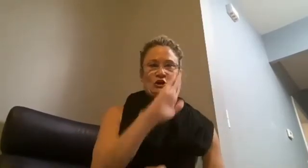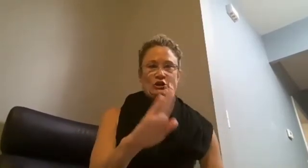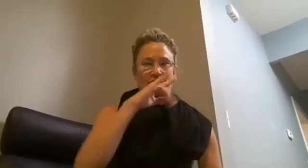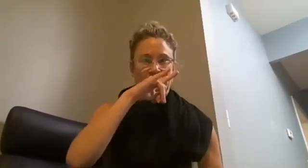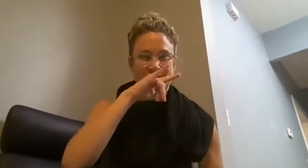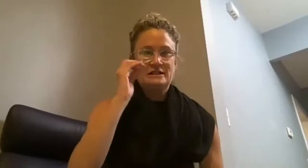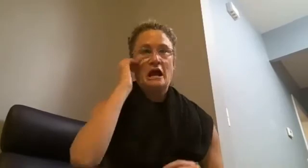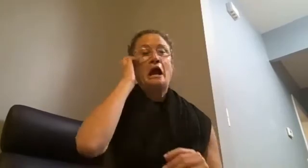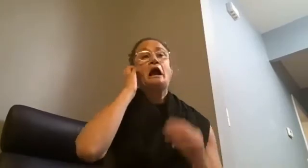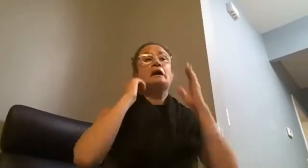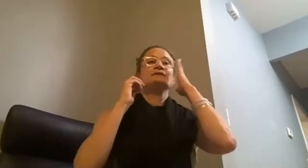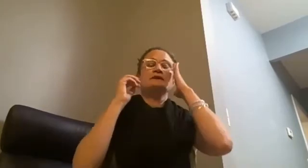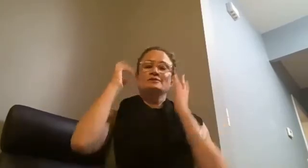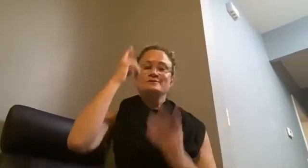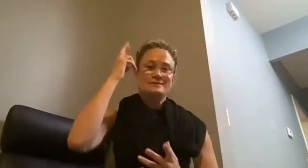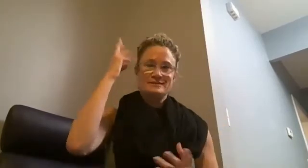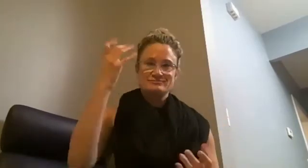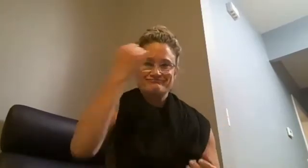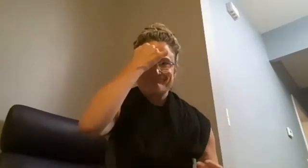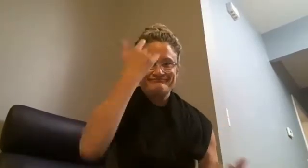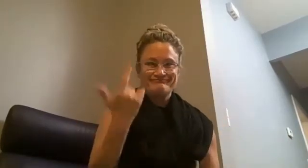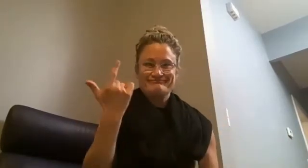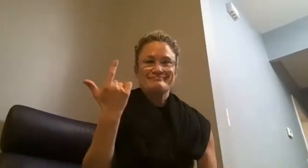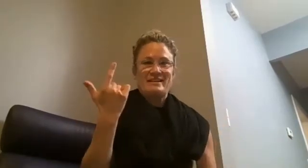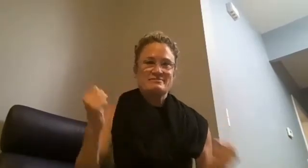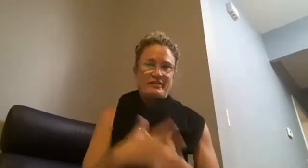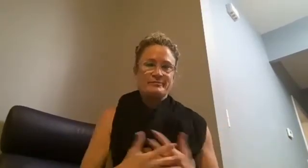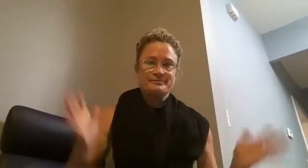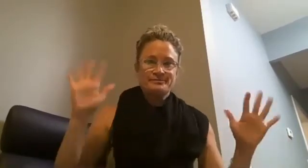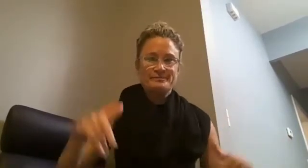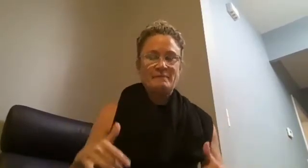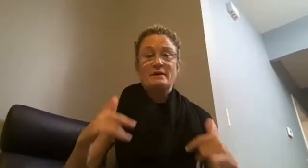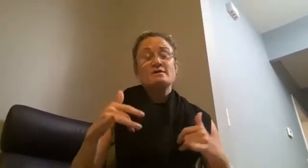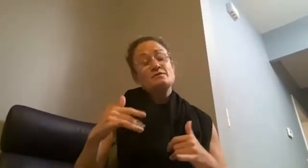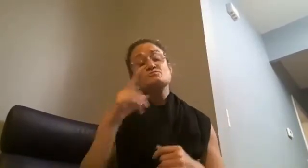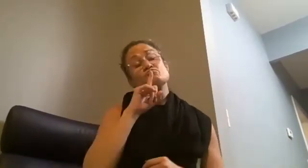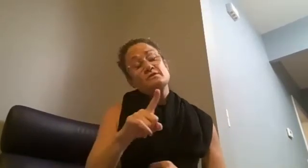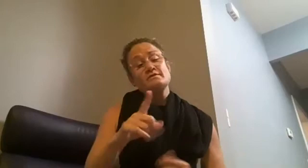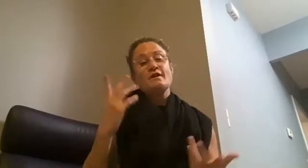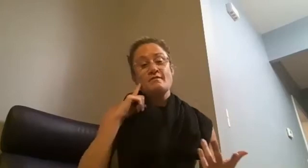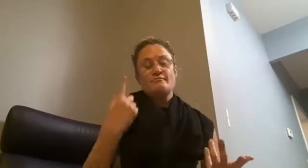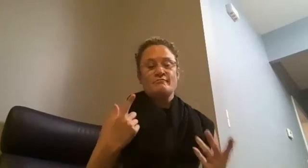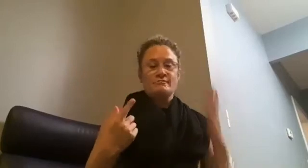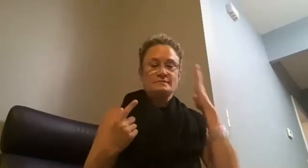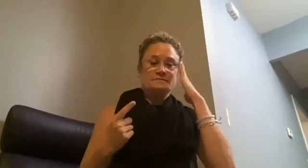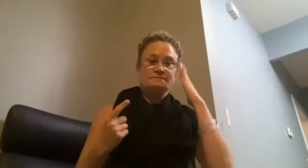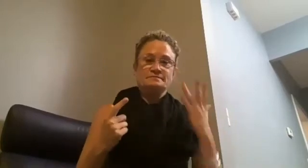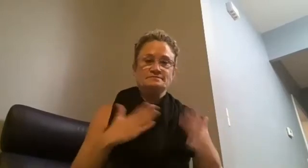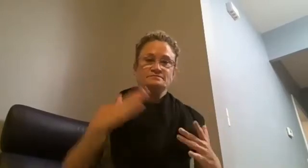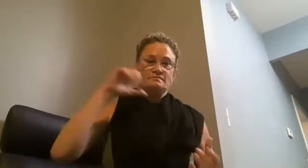I realize that logic is pretty much based out of fear, but that was what I came to with. When my wife and I were talking about